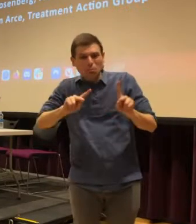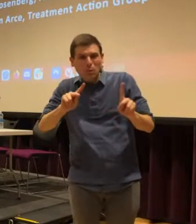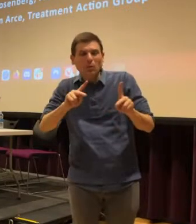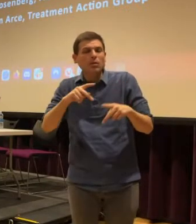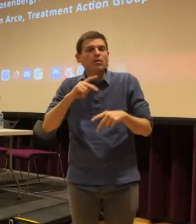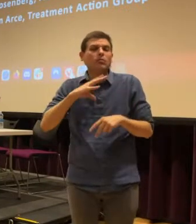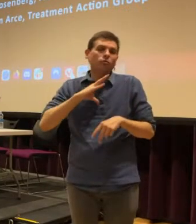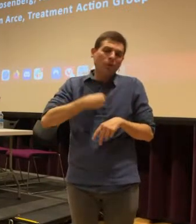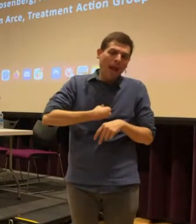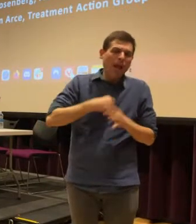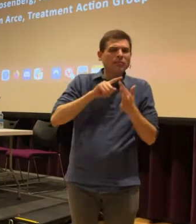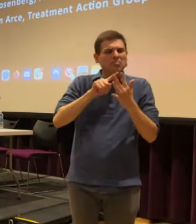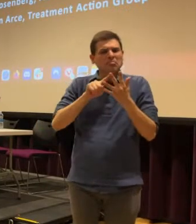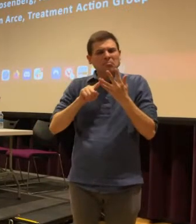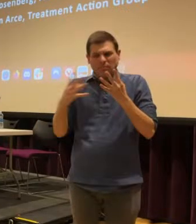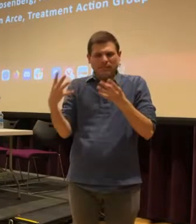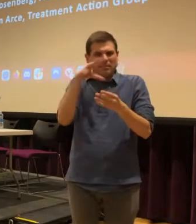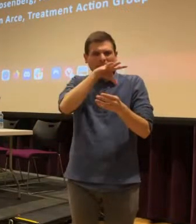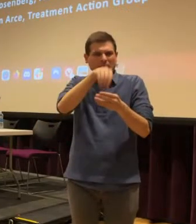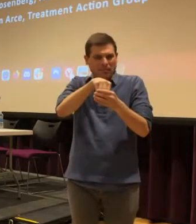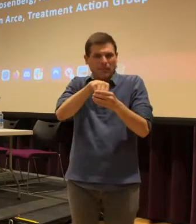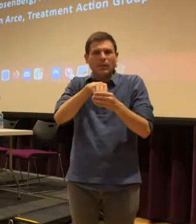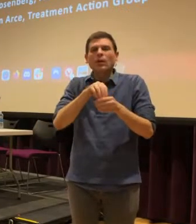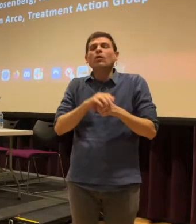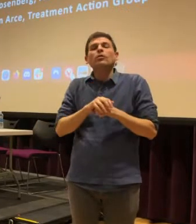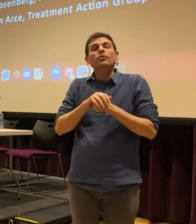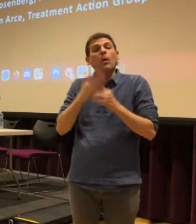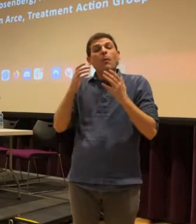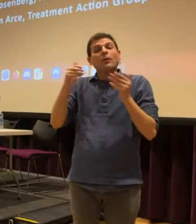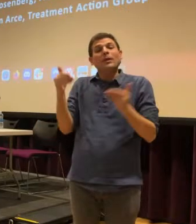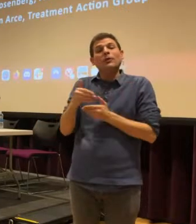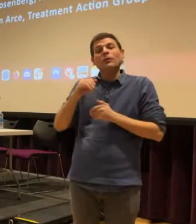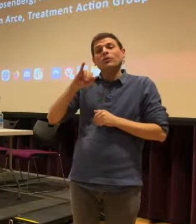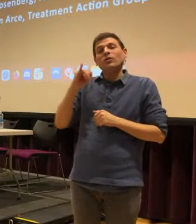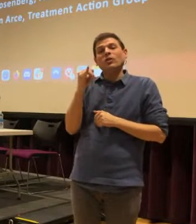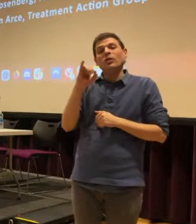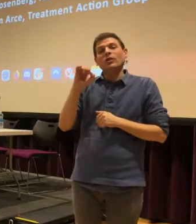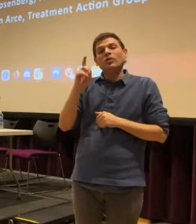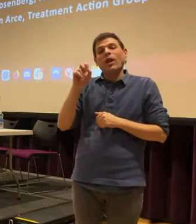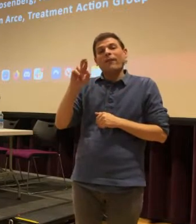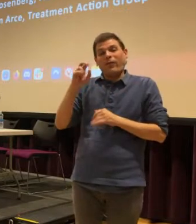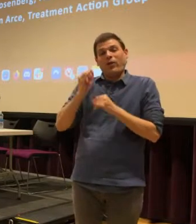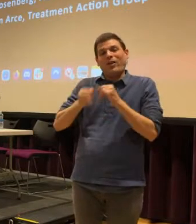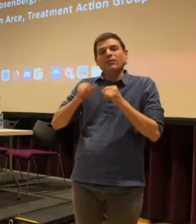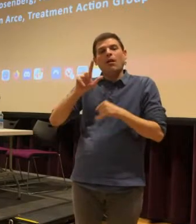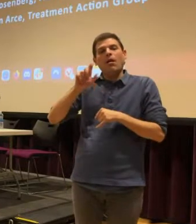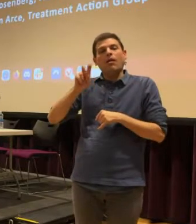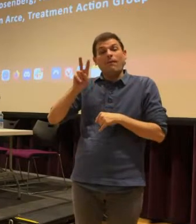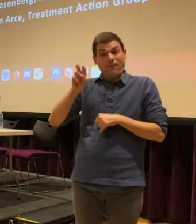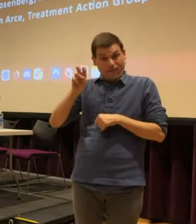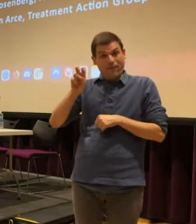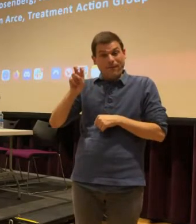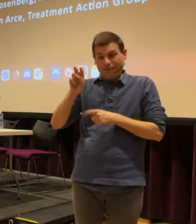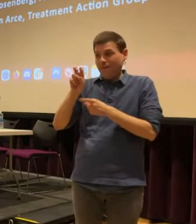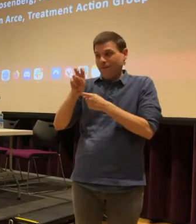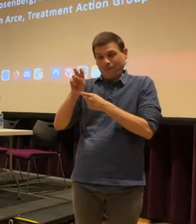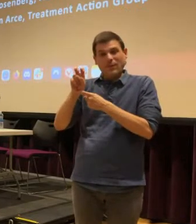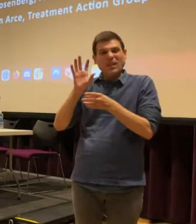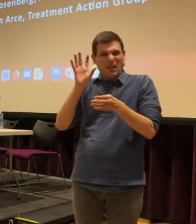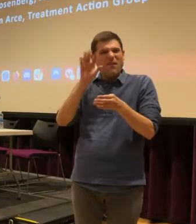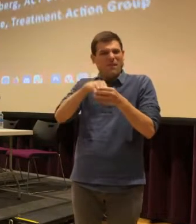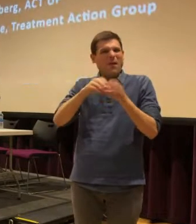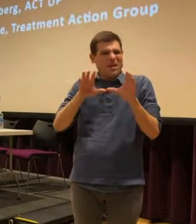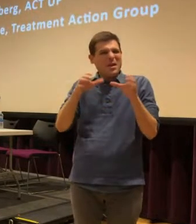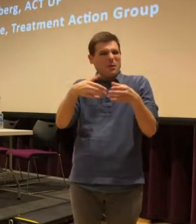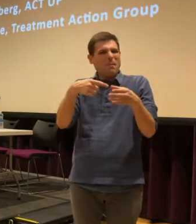are heard. And I'd like to introduce Jennifer Love, who is a part of our empowerment